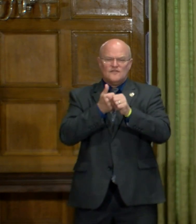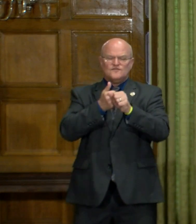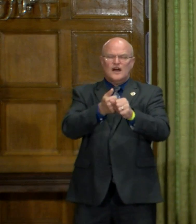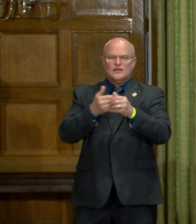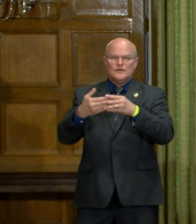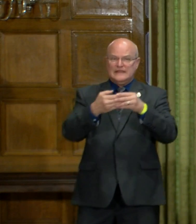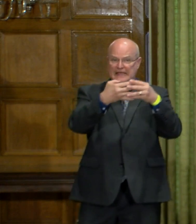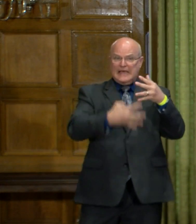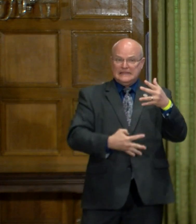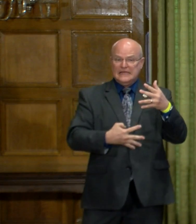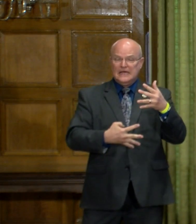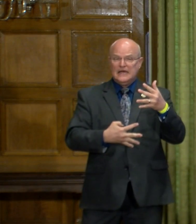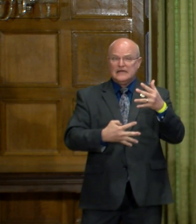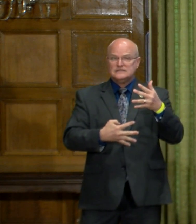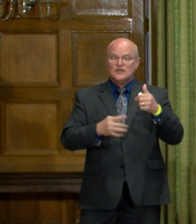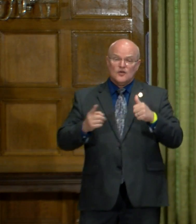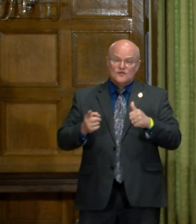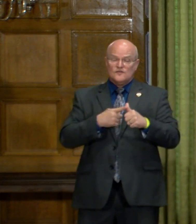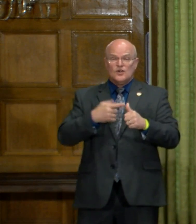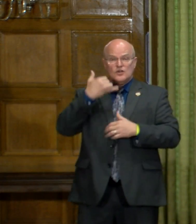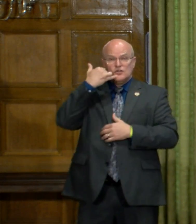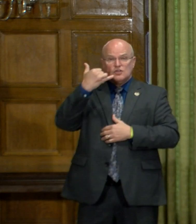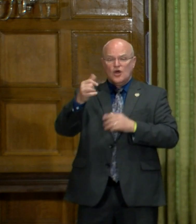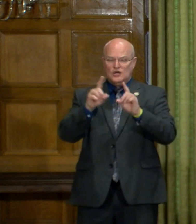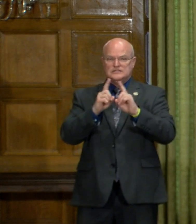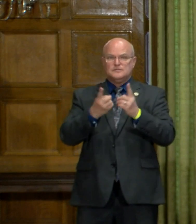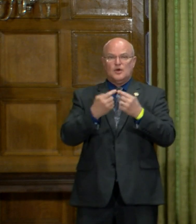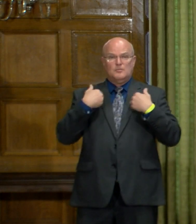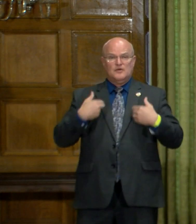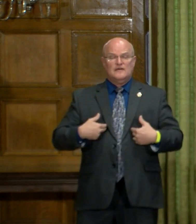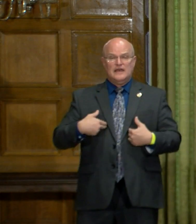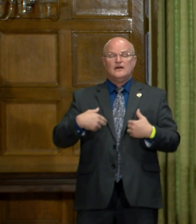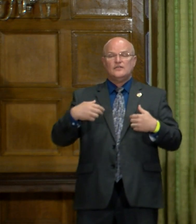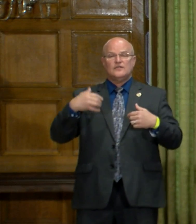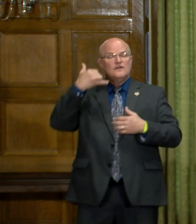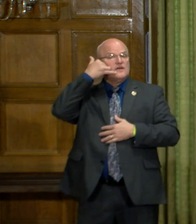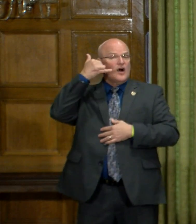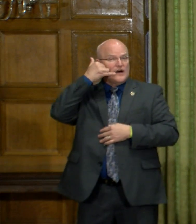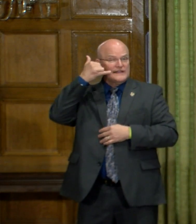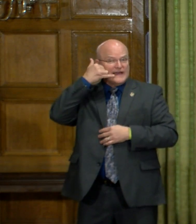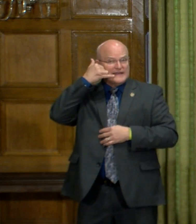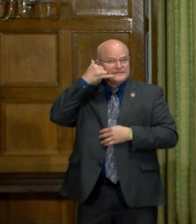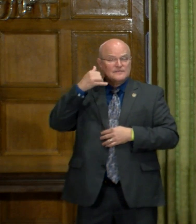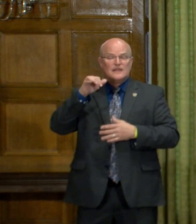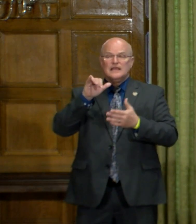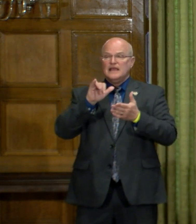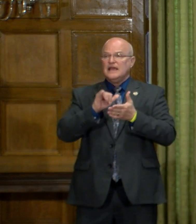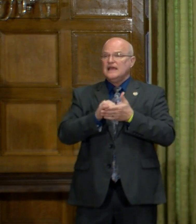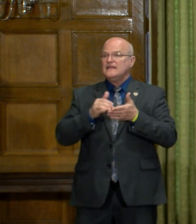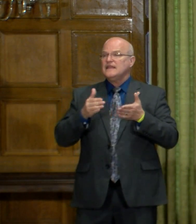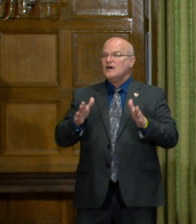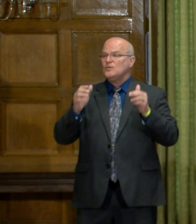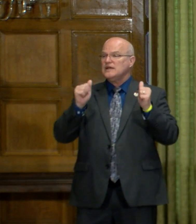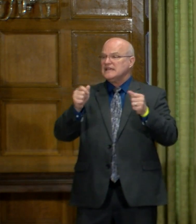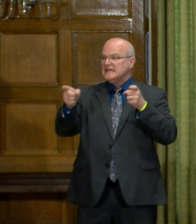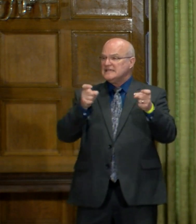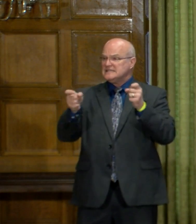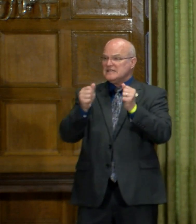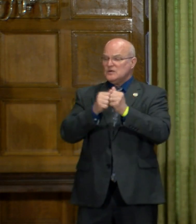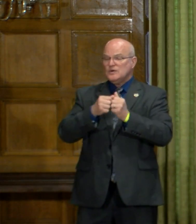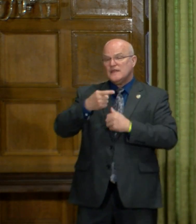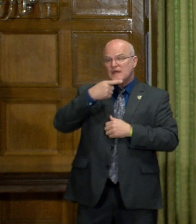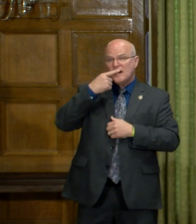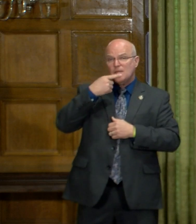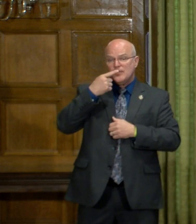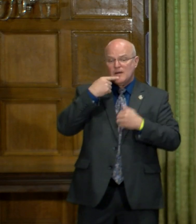following the guidelines, they can first call our Department of Health hotline, and that way they can deal with it at a